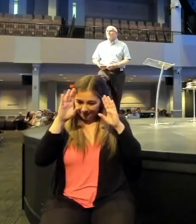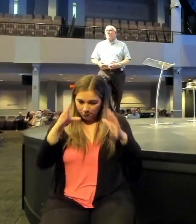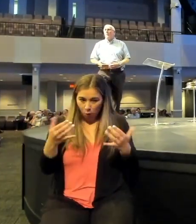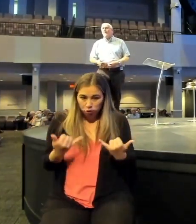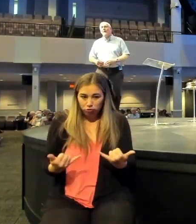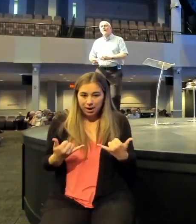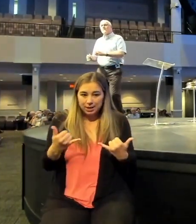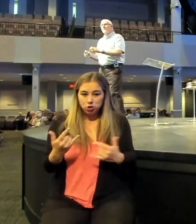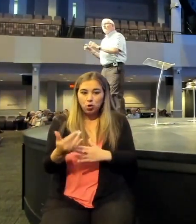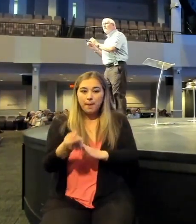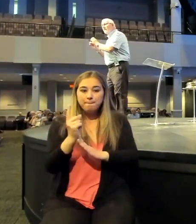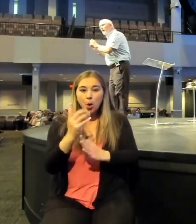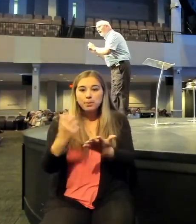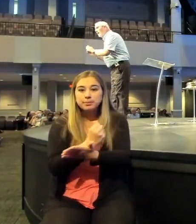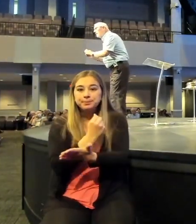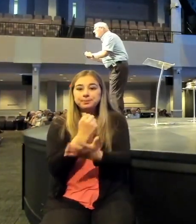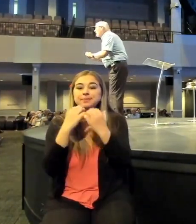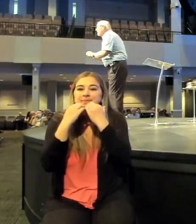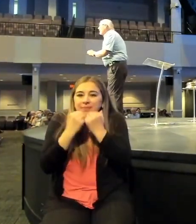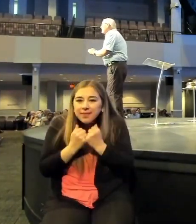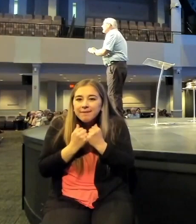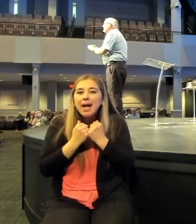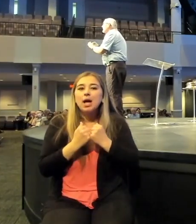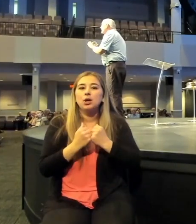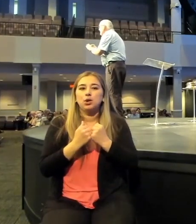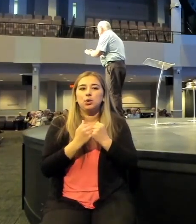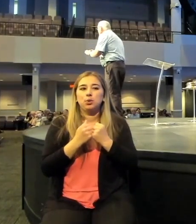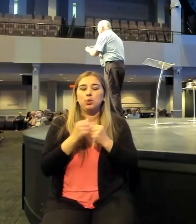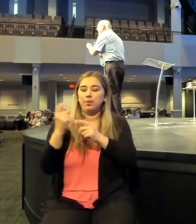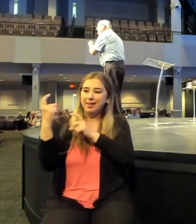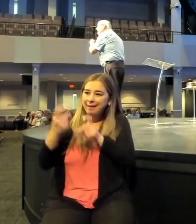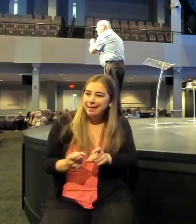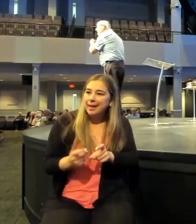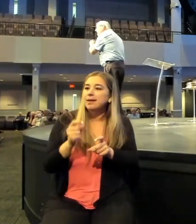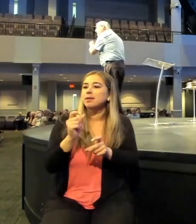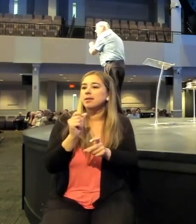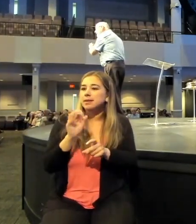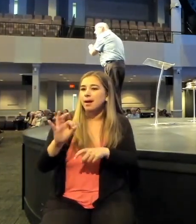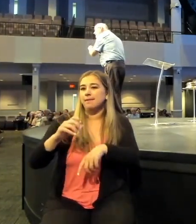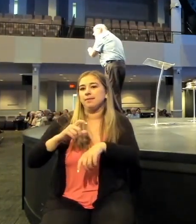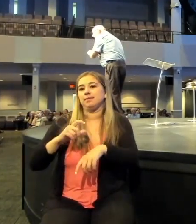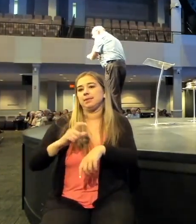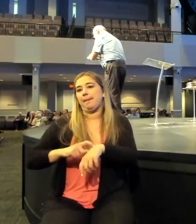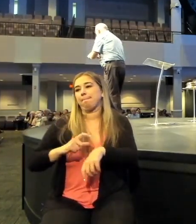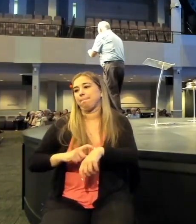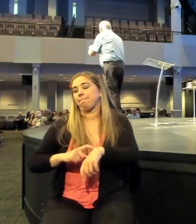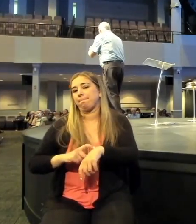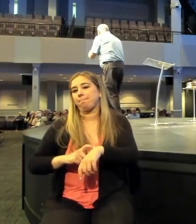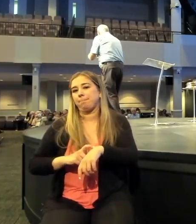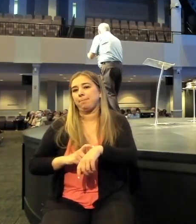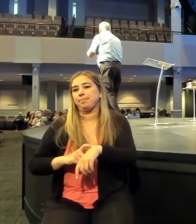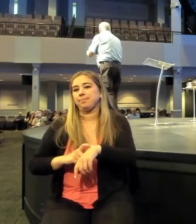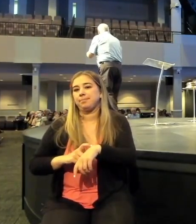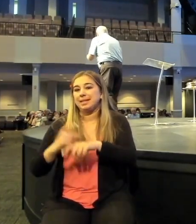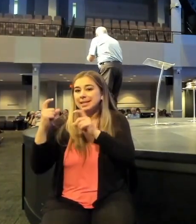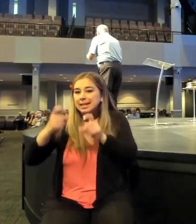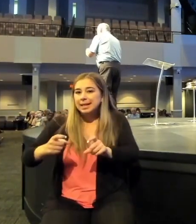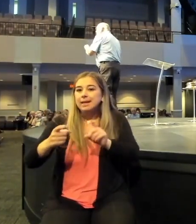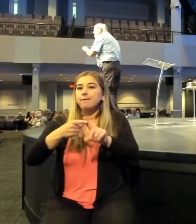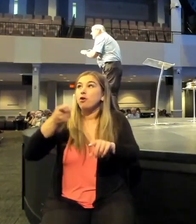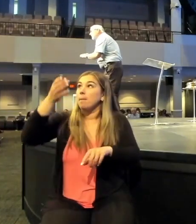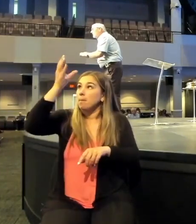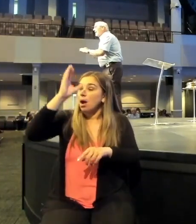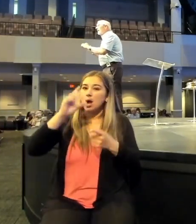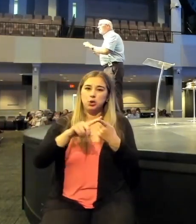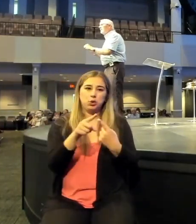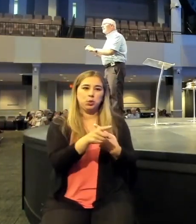season. This is your moment. So value the gift of time. It's a gift from God